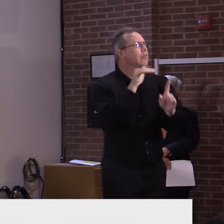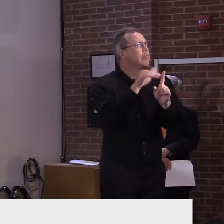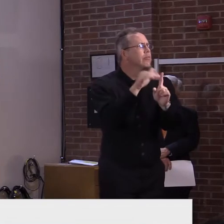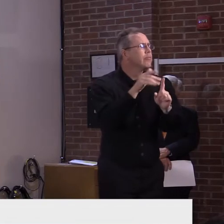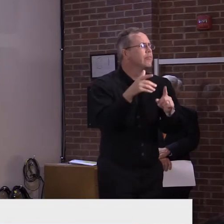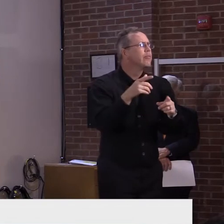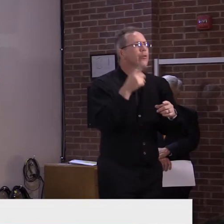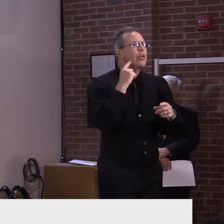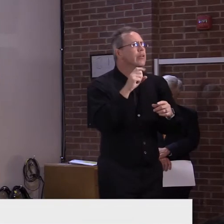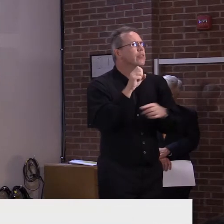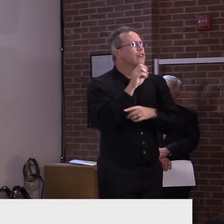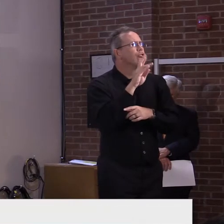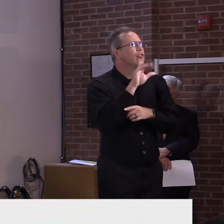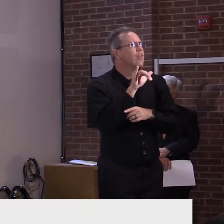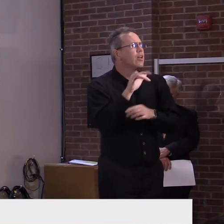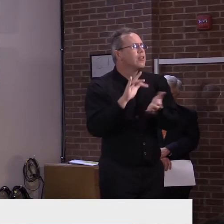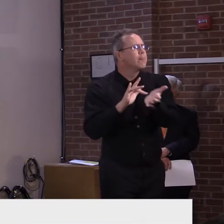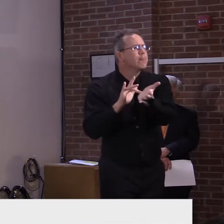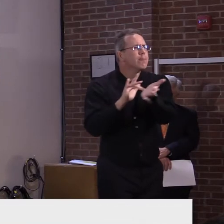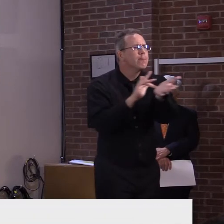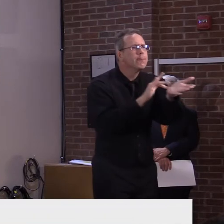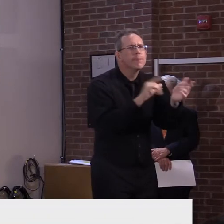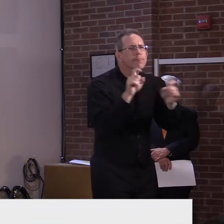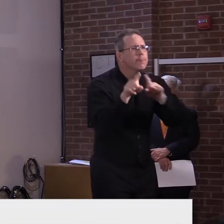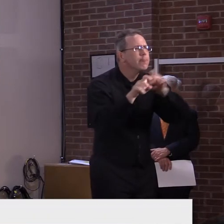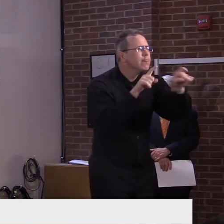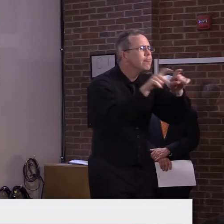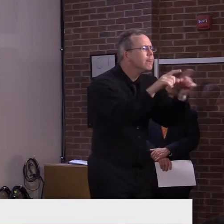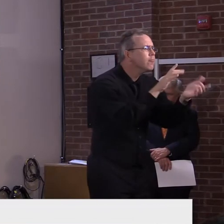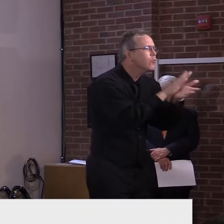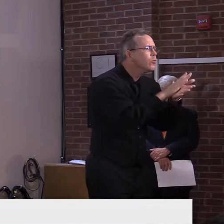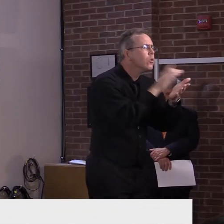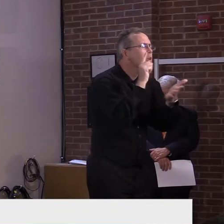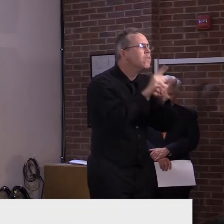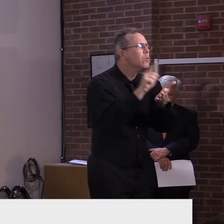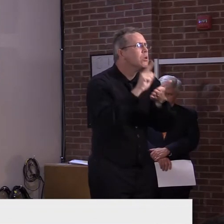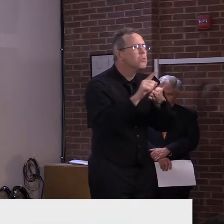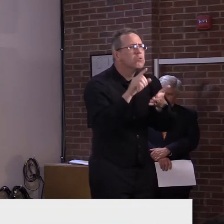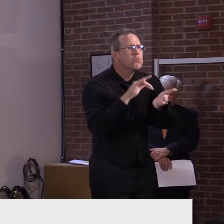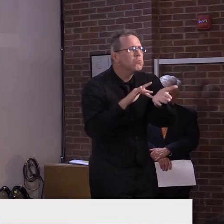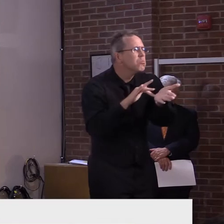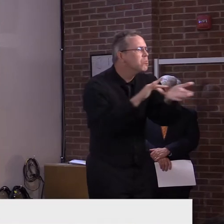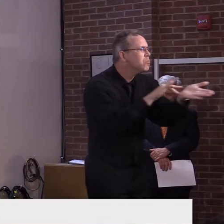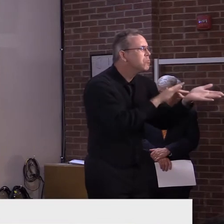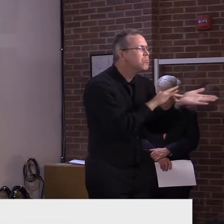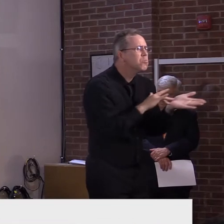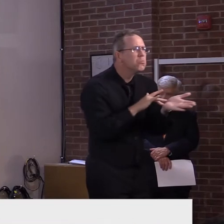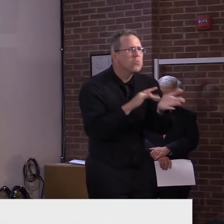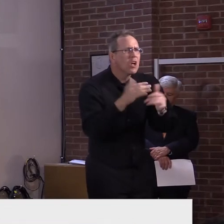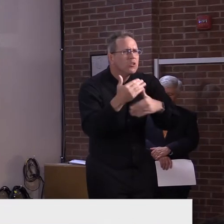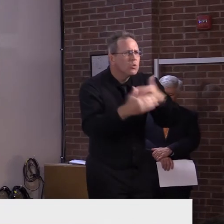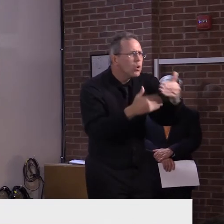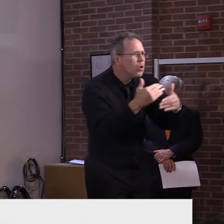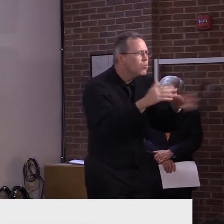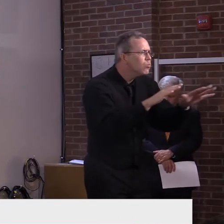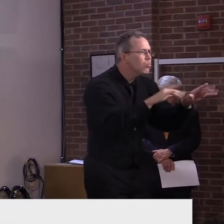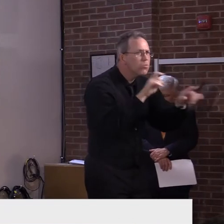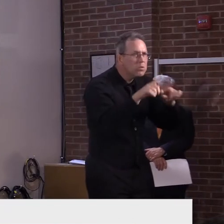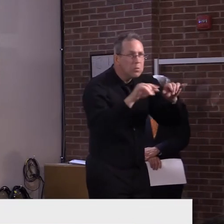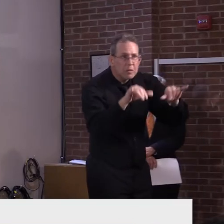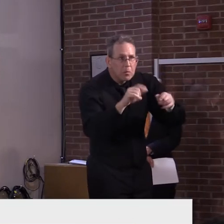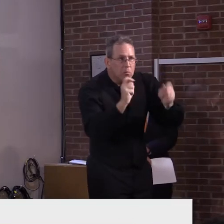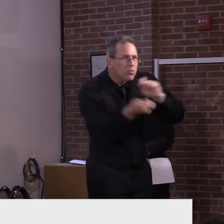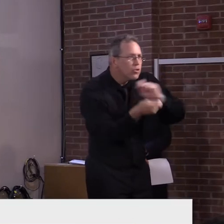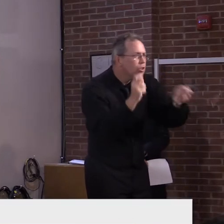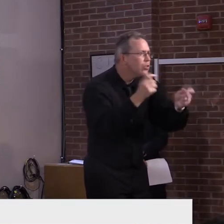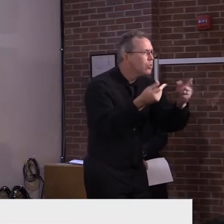status. To my knowledge, Vermont is the only state that used surveillance testing consistently in schools last year. Surveillance testing,